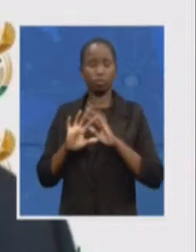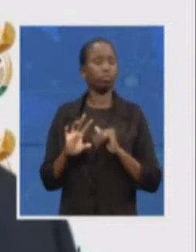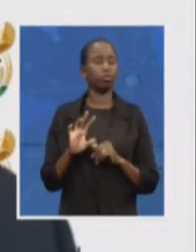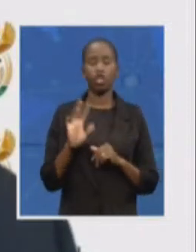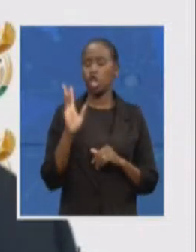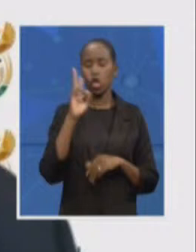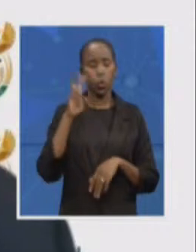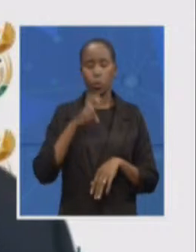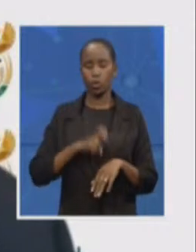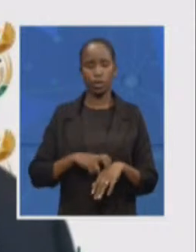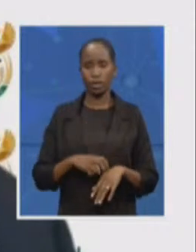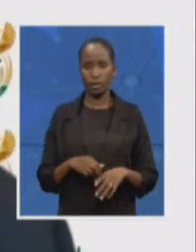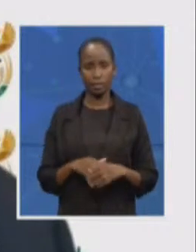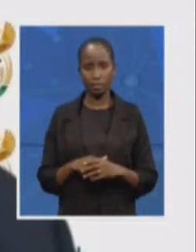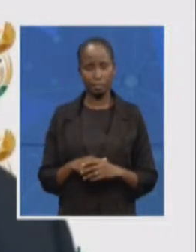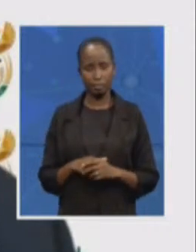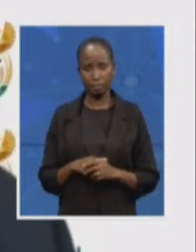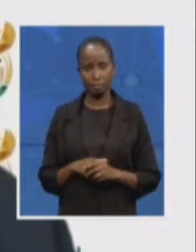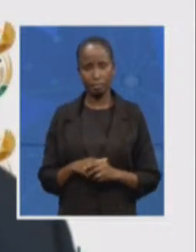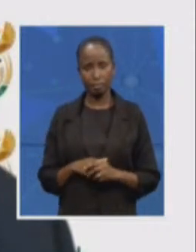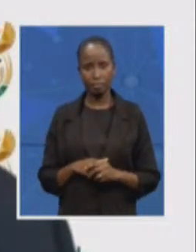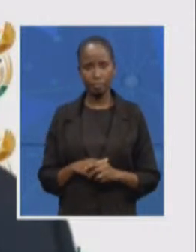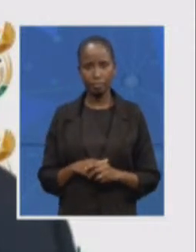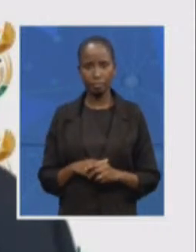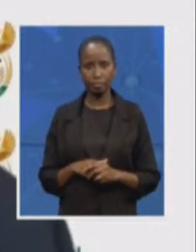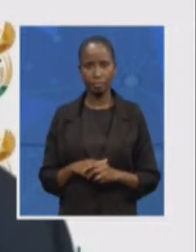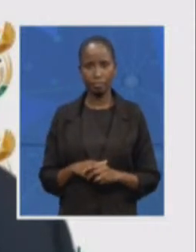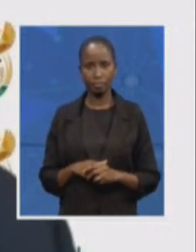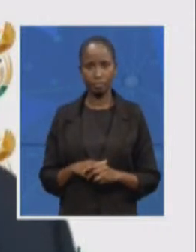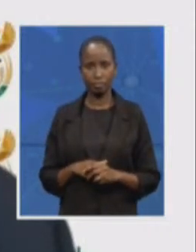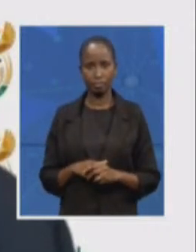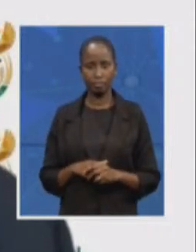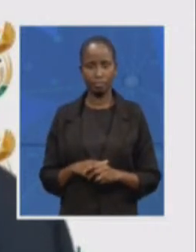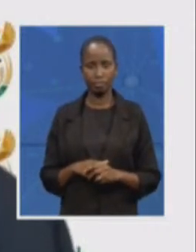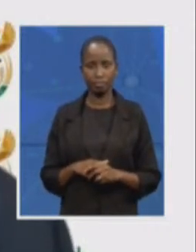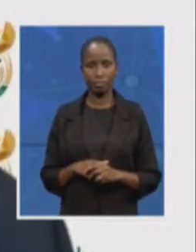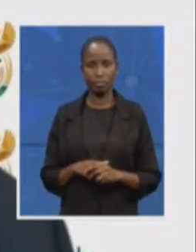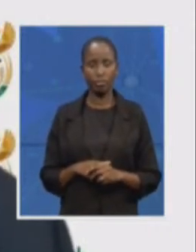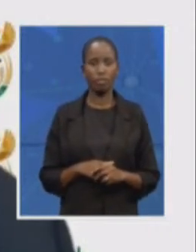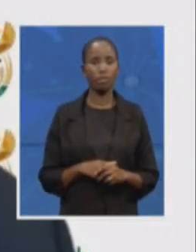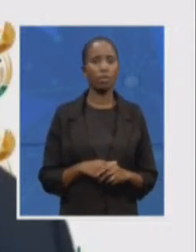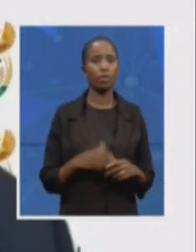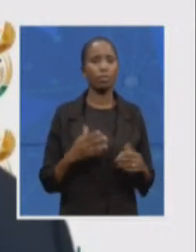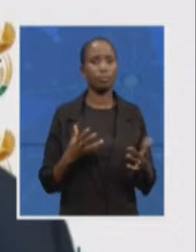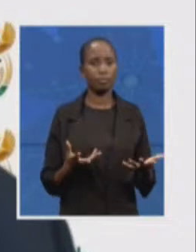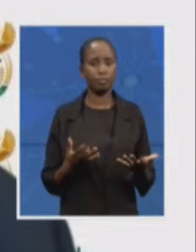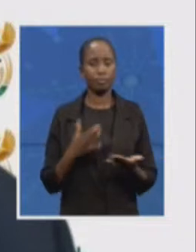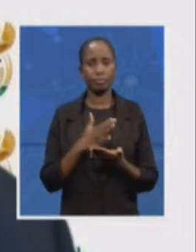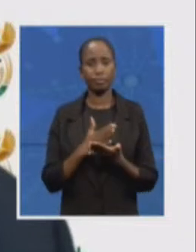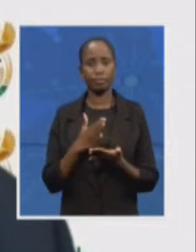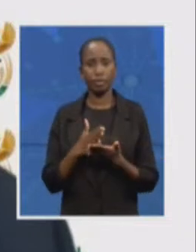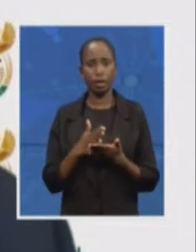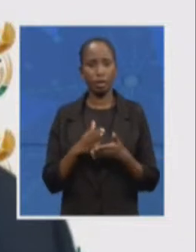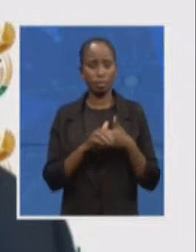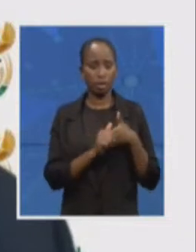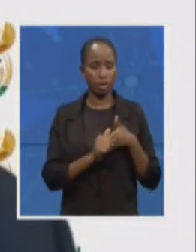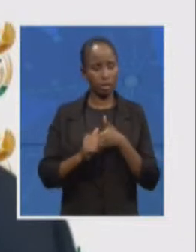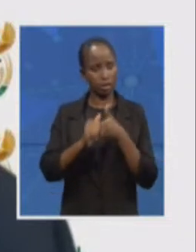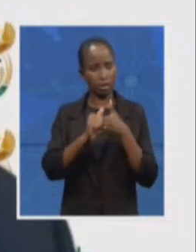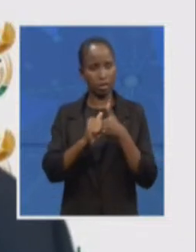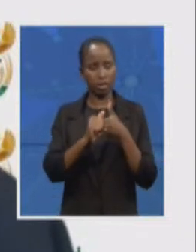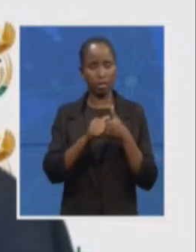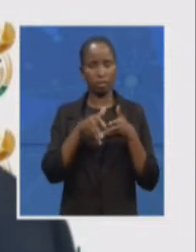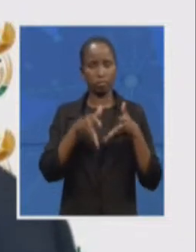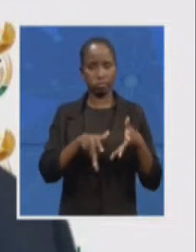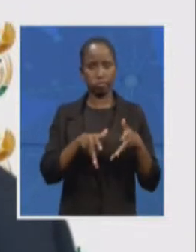just no basis for some of the leaders of countries which have imposed these restrictions on